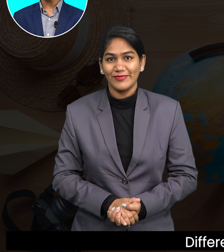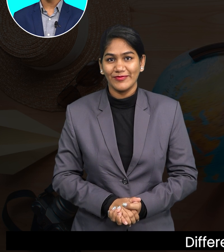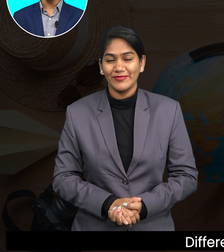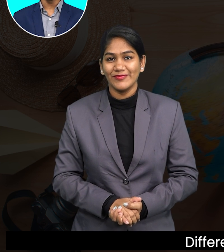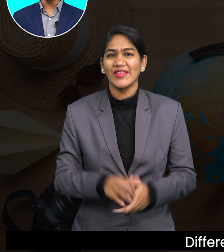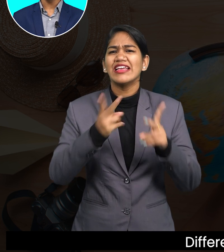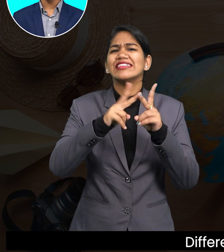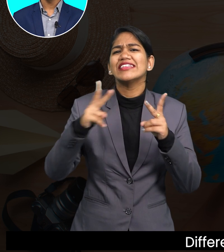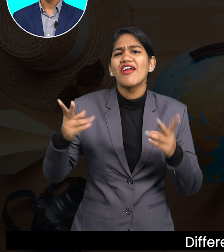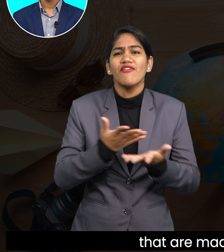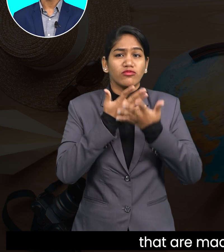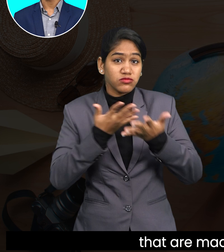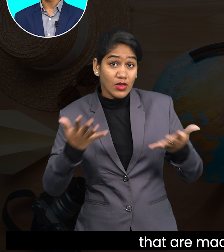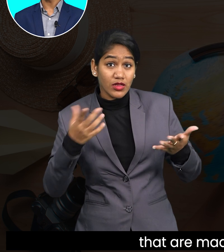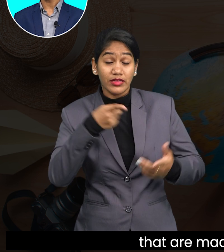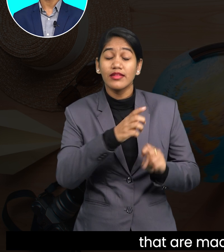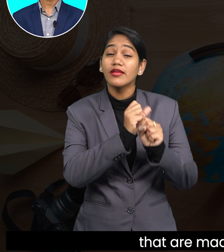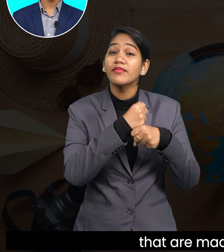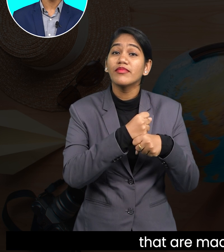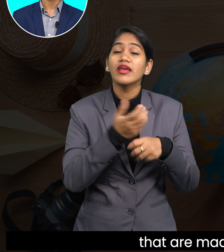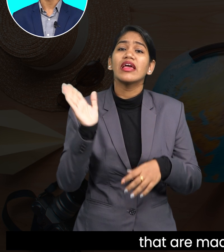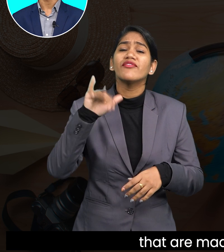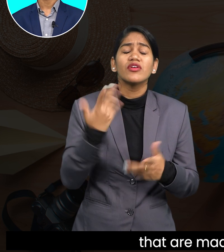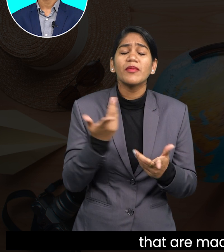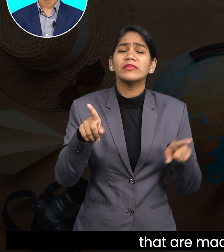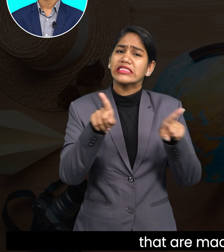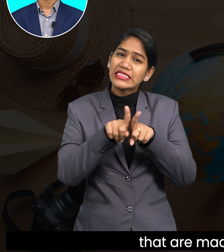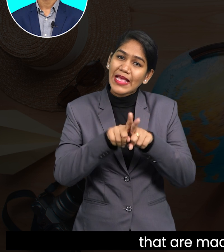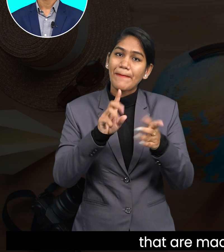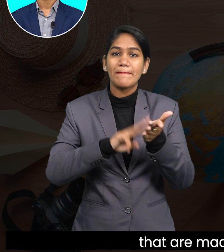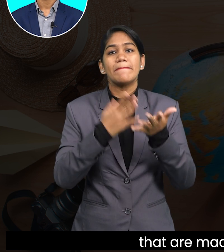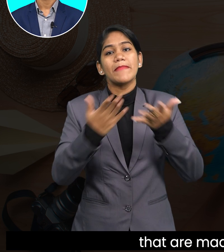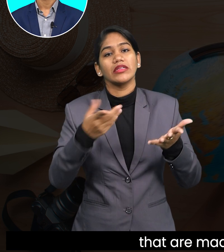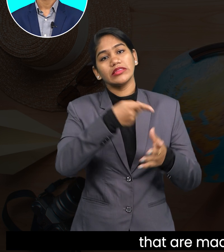Different types of objects that are made from the same material.